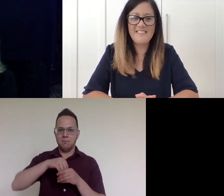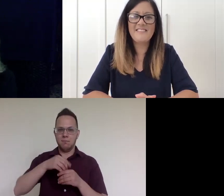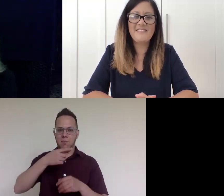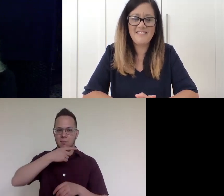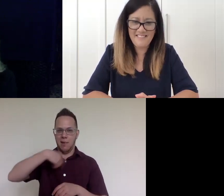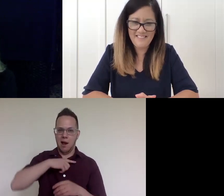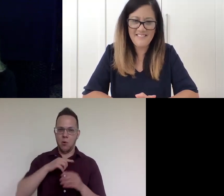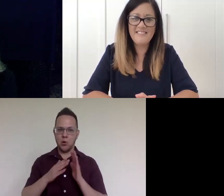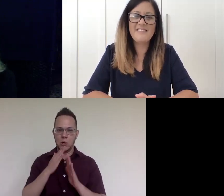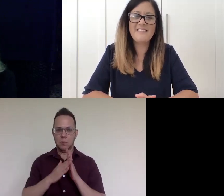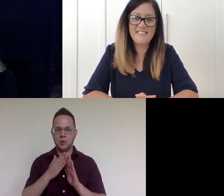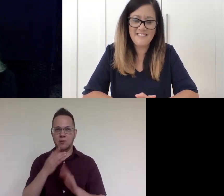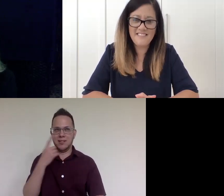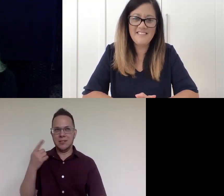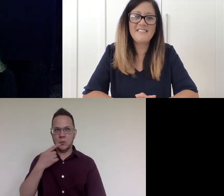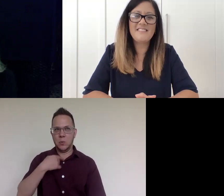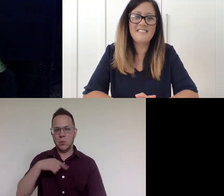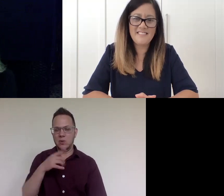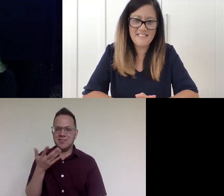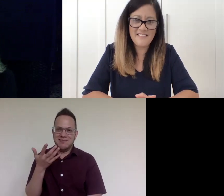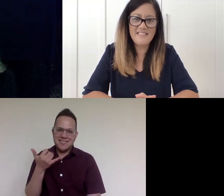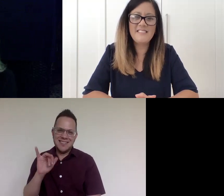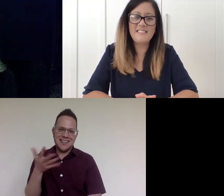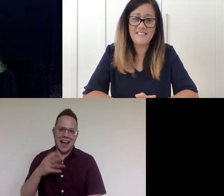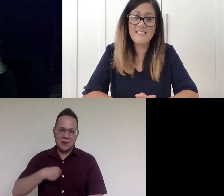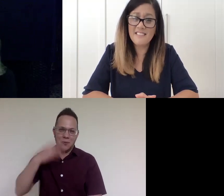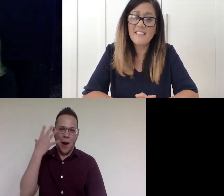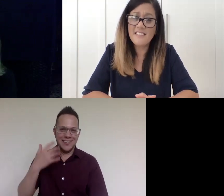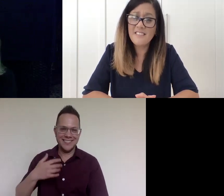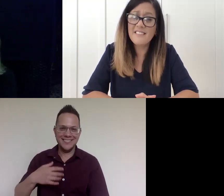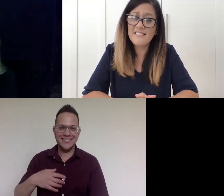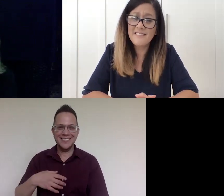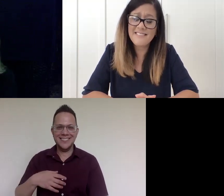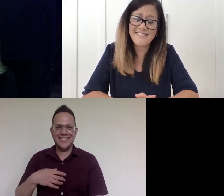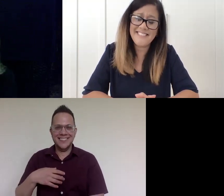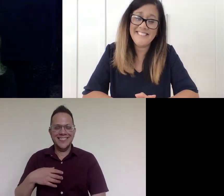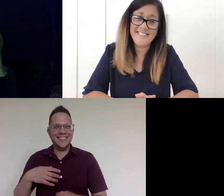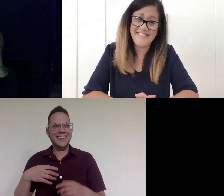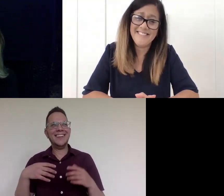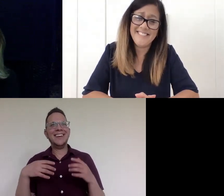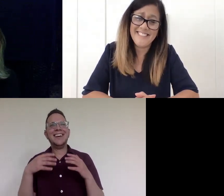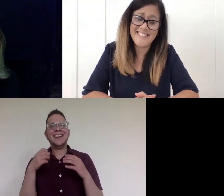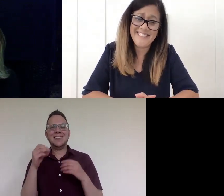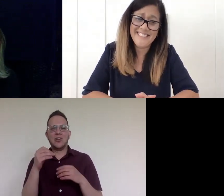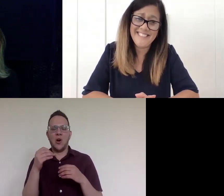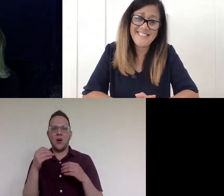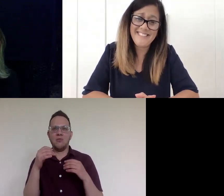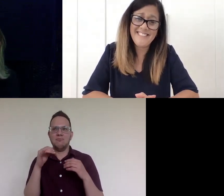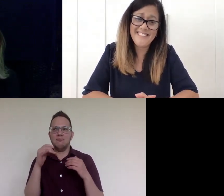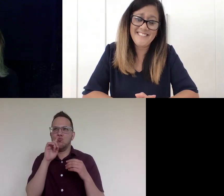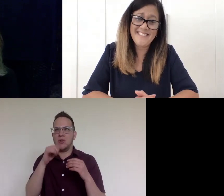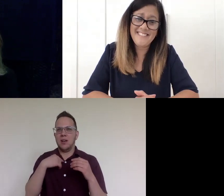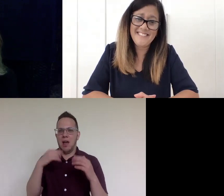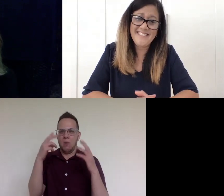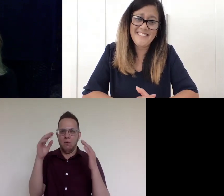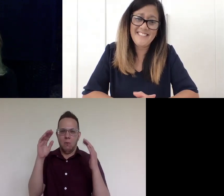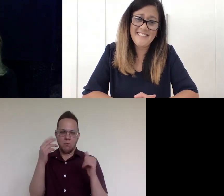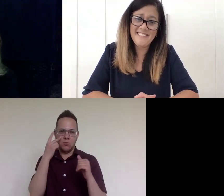role models. And I want them to be part of our community. And, we're just so